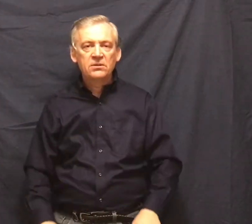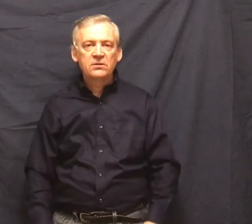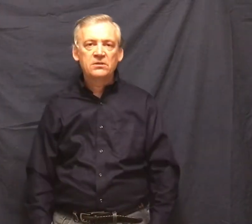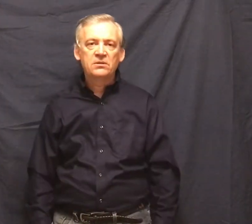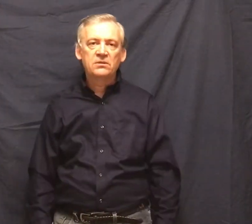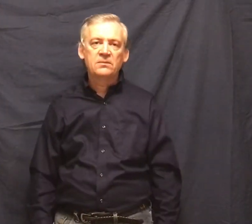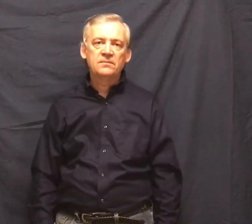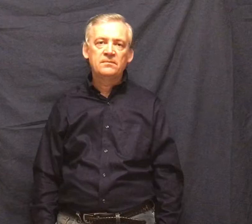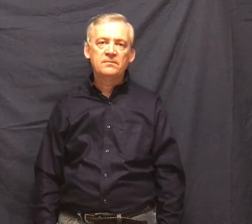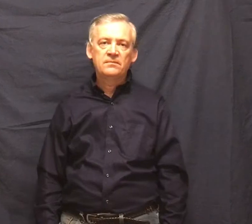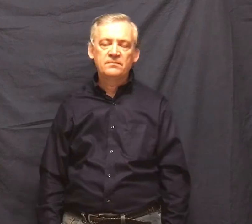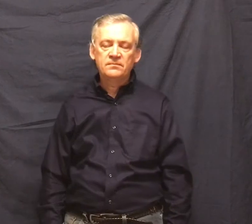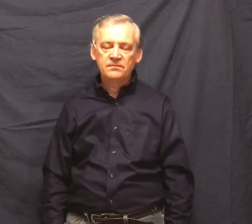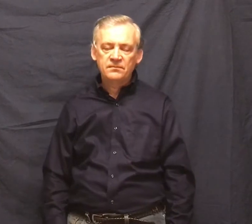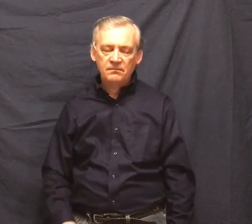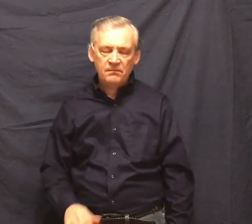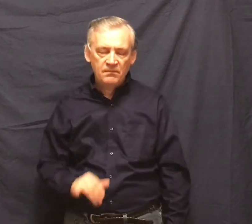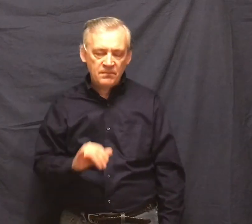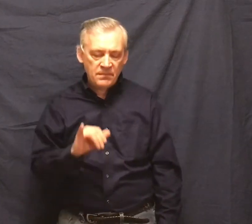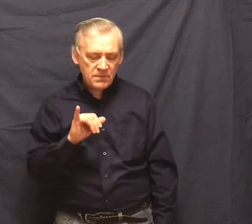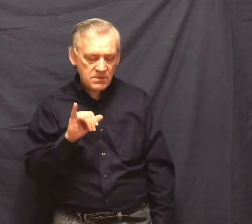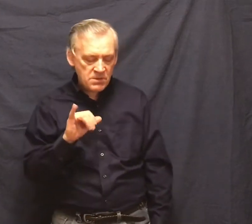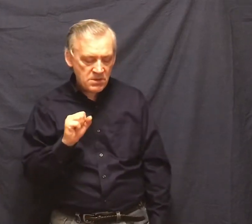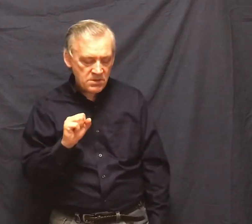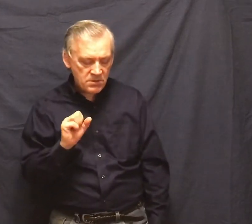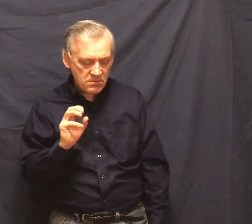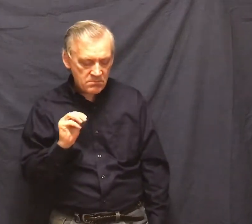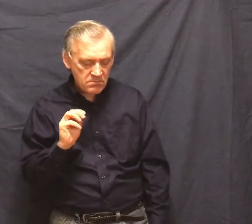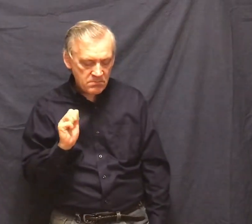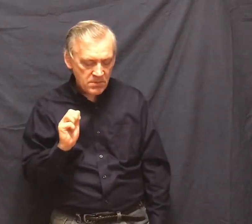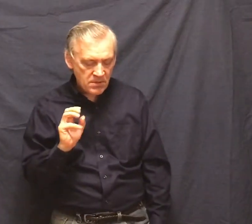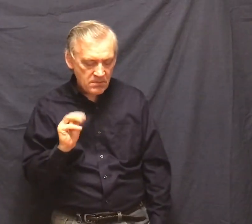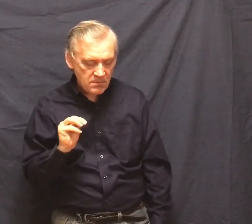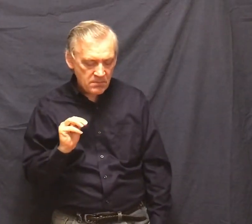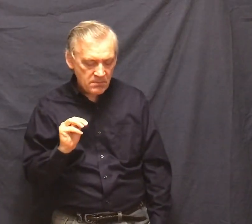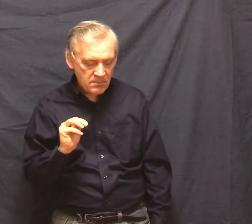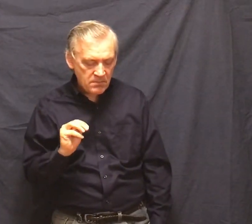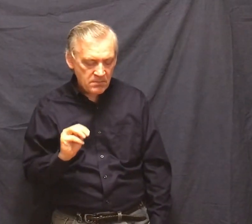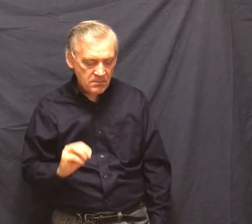He said, yes, ma'am, and his voice was toneless.